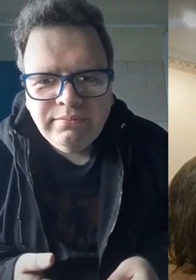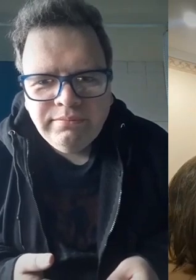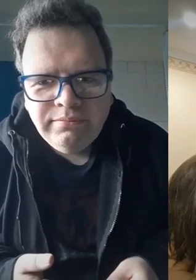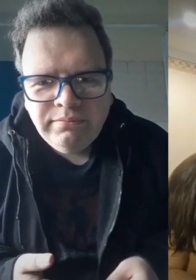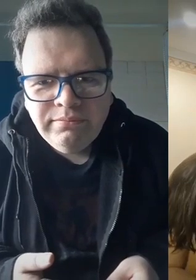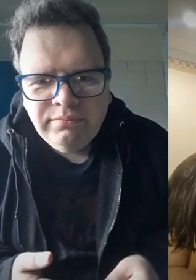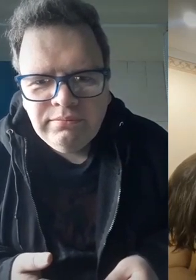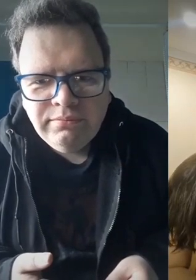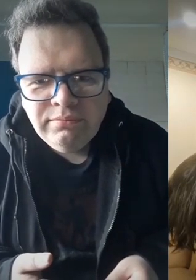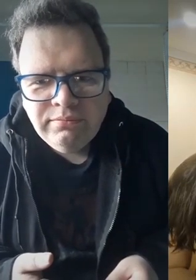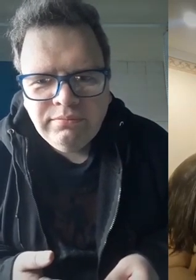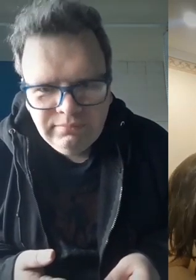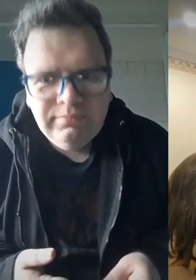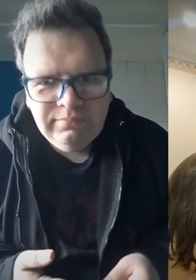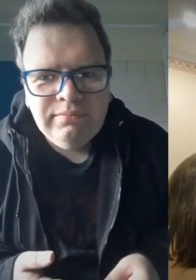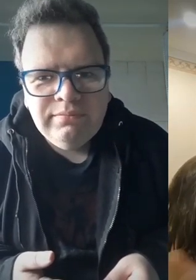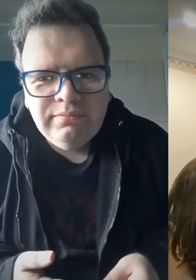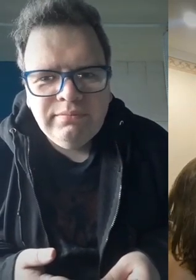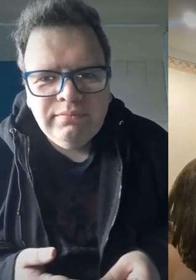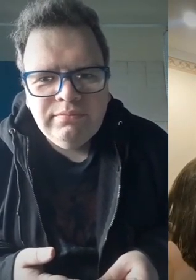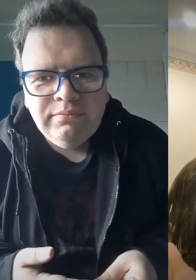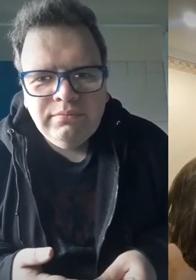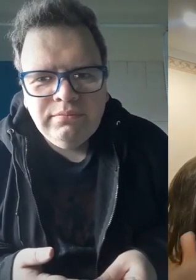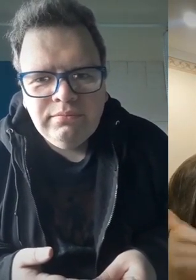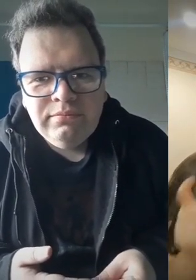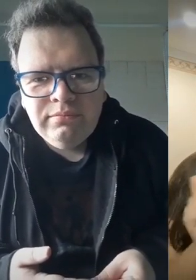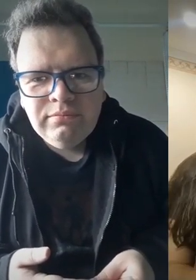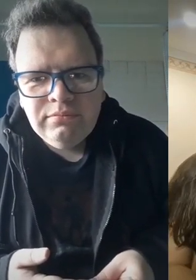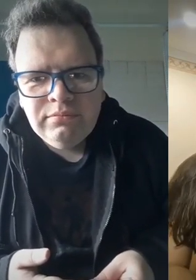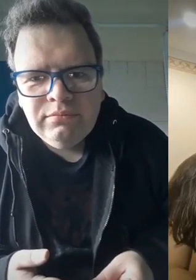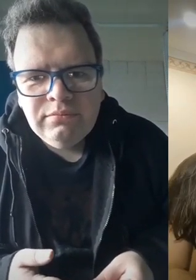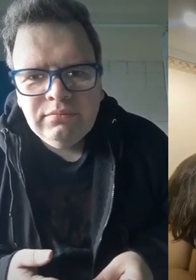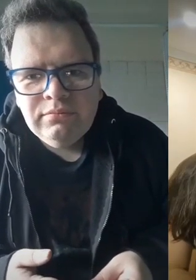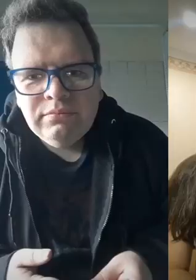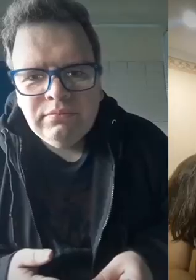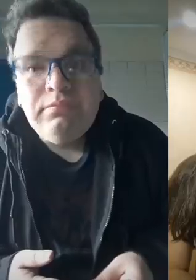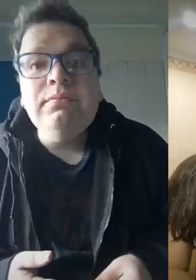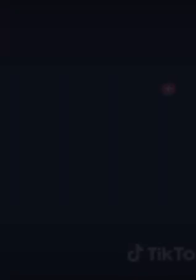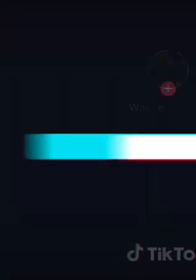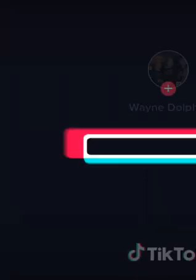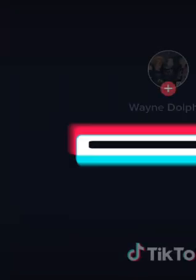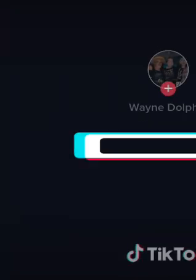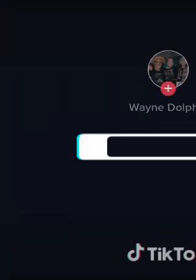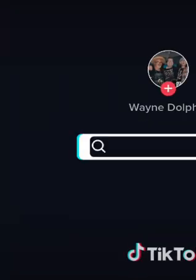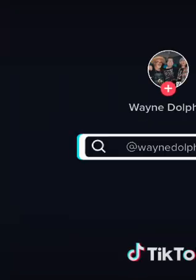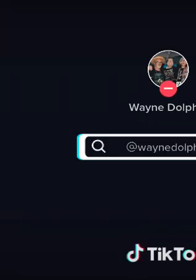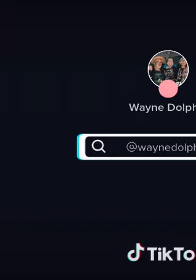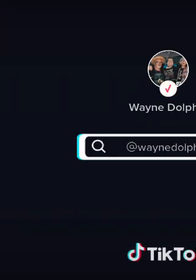fella can handle a job like that, and frankly, he don't like to be disturbed.